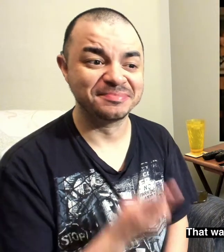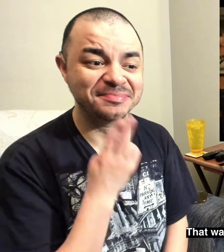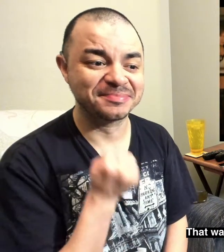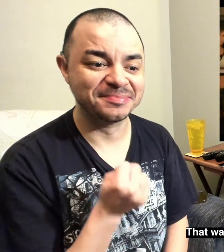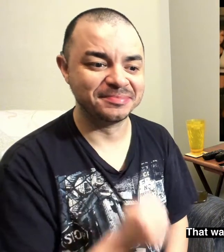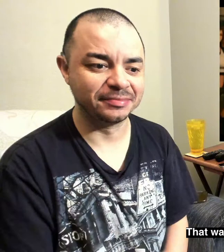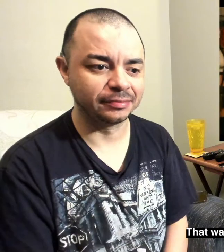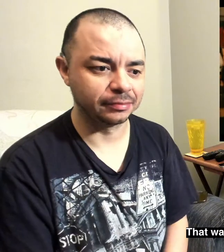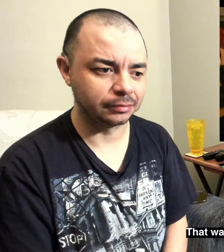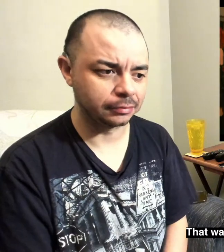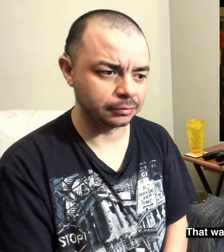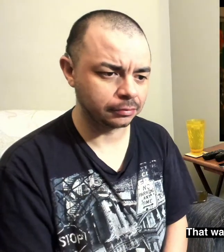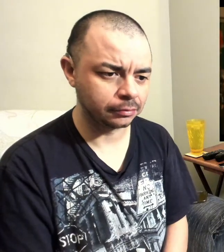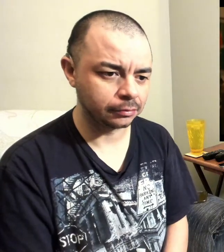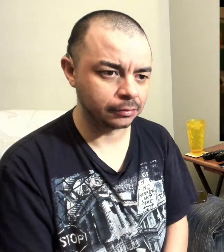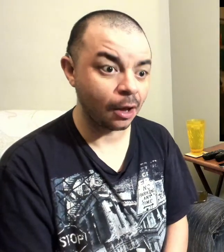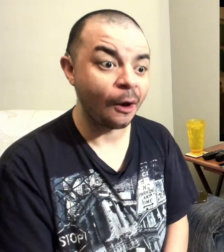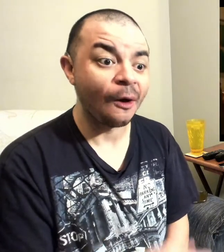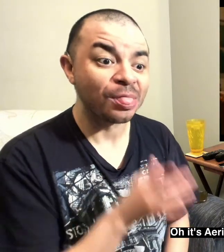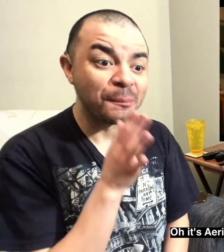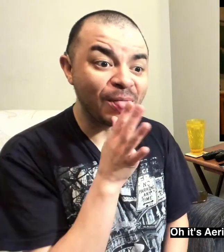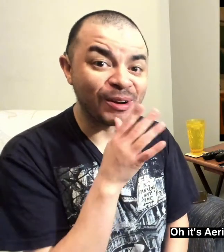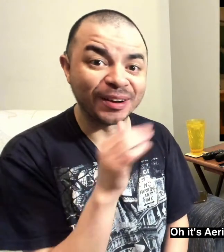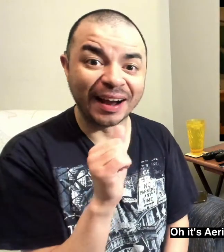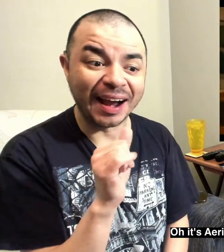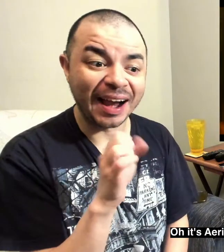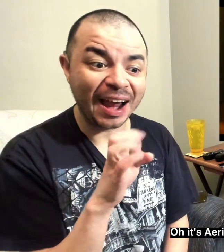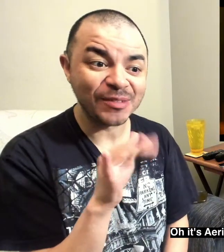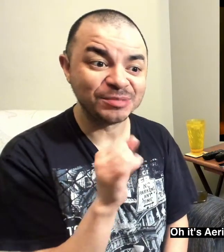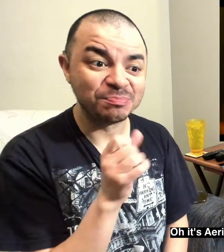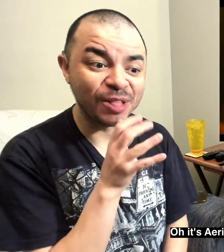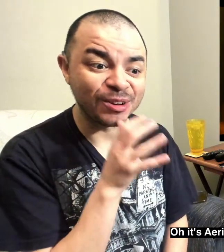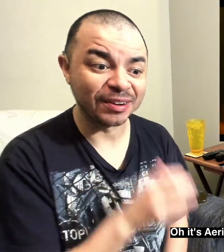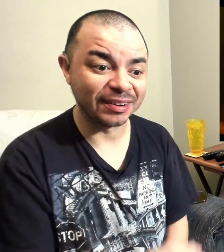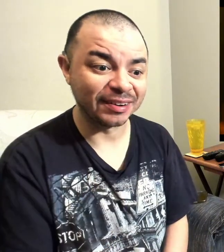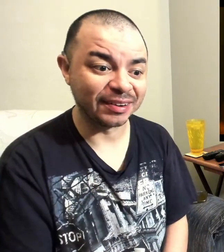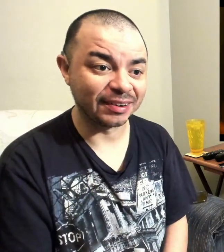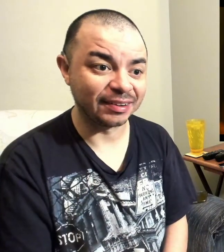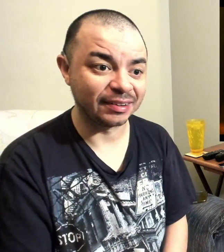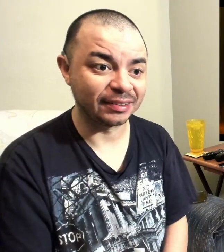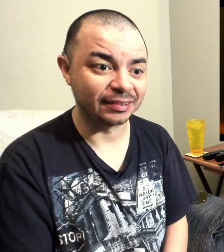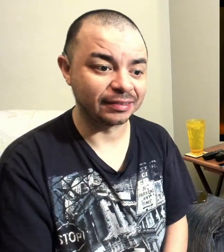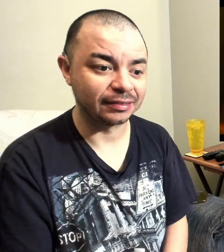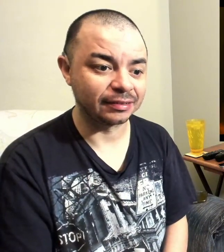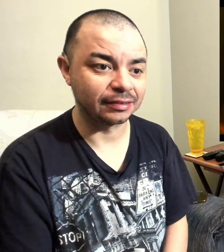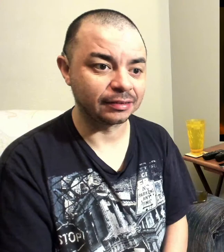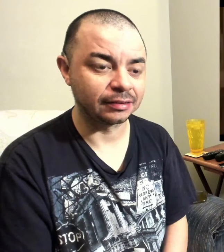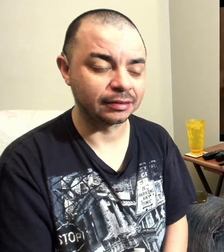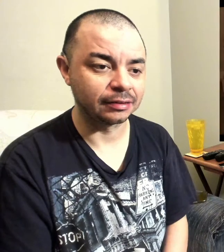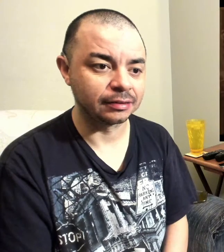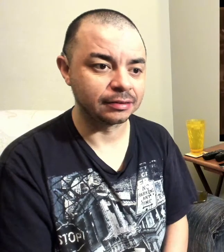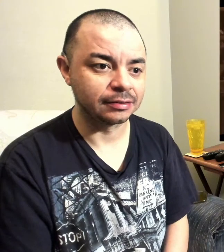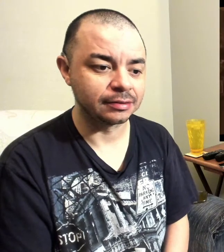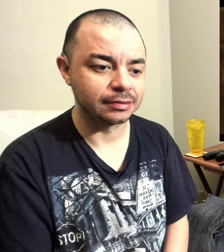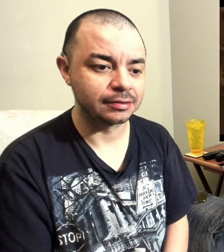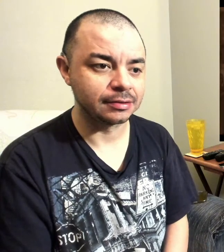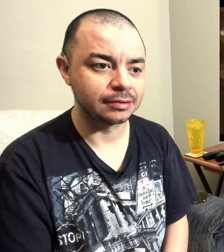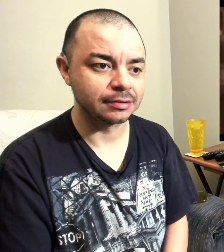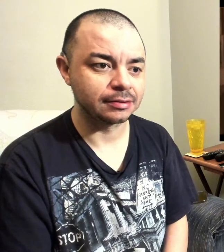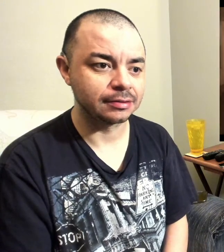Yes. Aerith is an ancient. Probably the last one living. You know you're not just any little